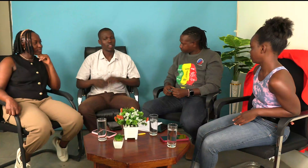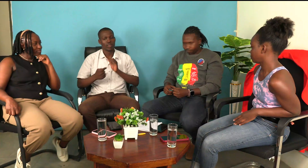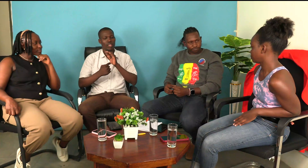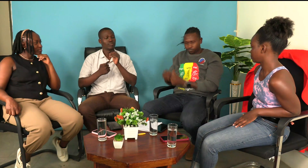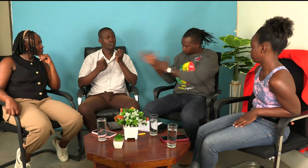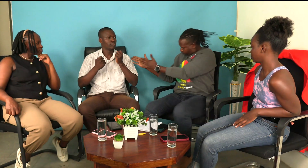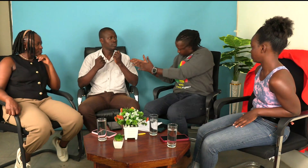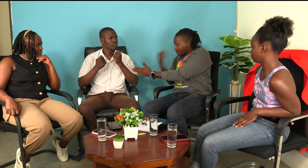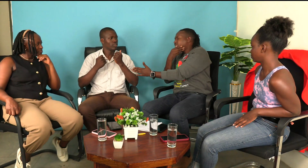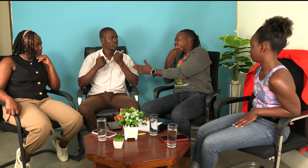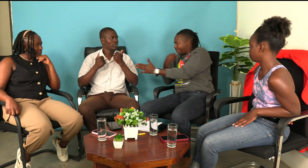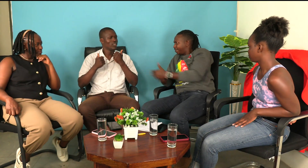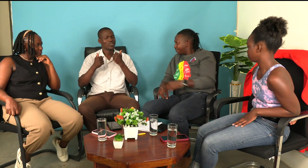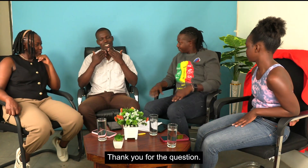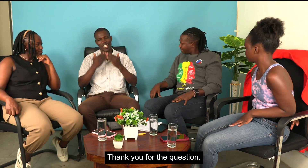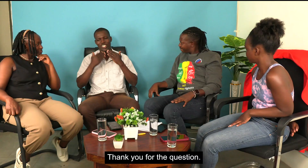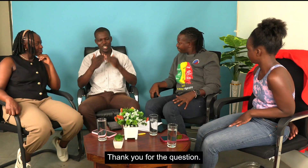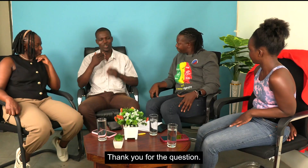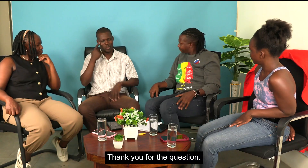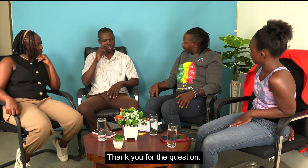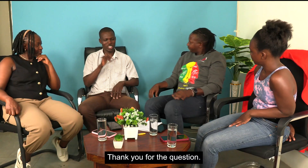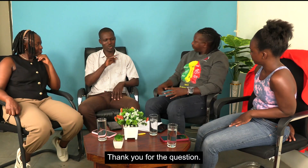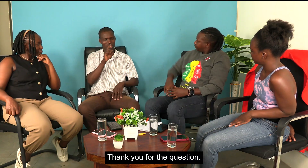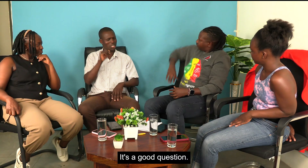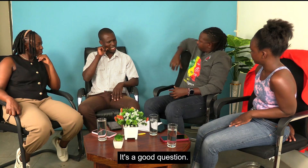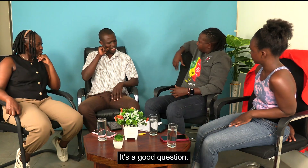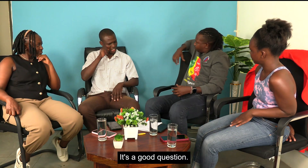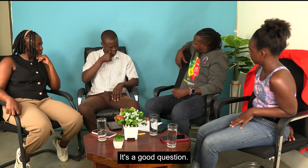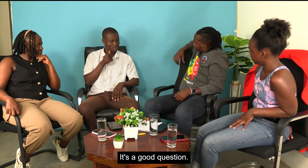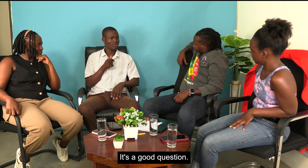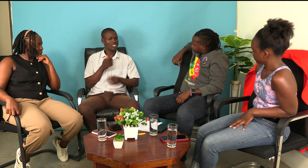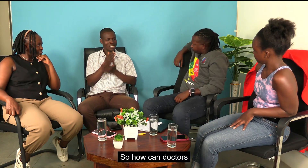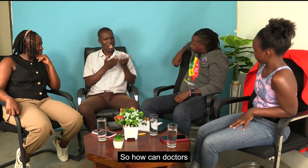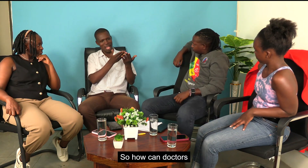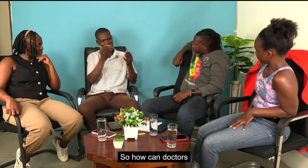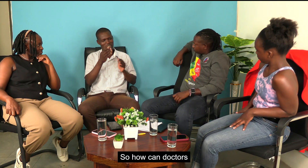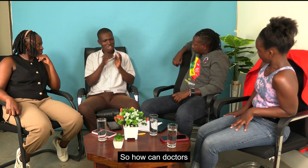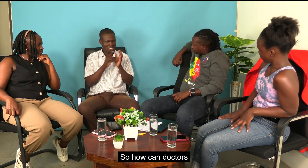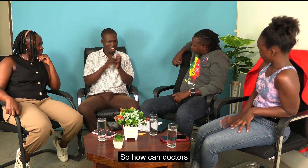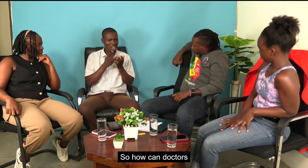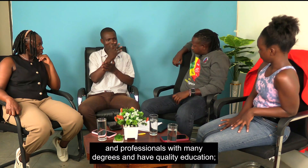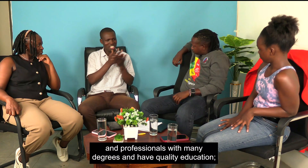health? All right. Now let me take it to Okay. Collins. Thank you very much for that nice question.